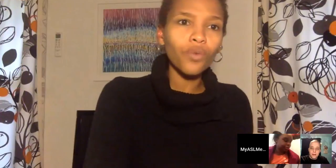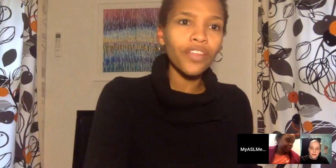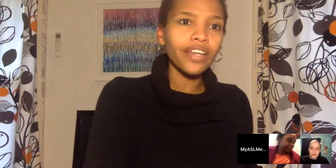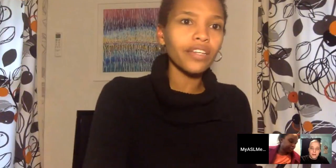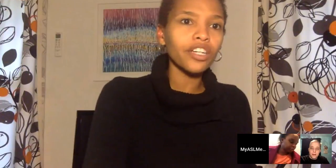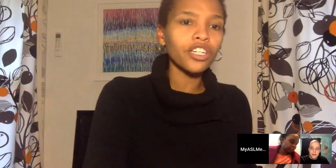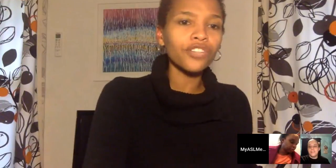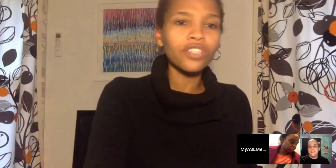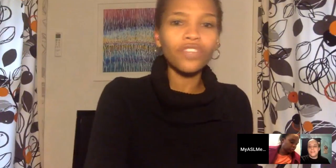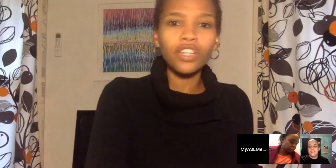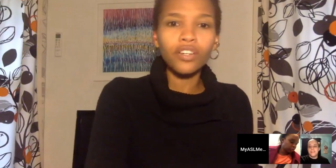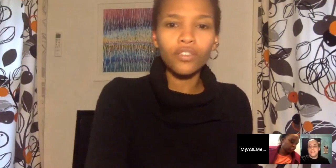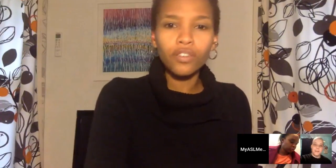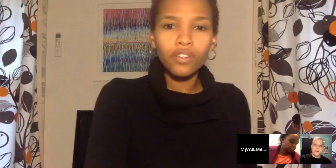that occurs in the video? Sorry.